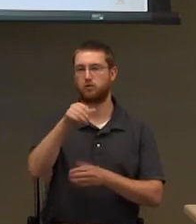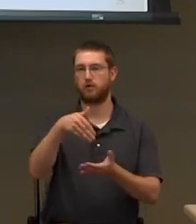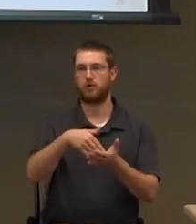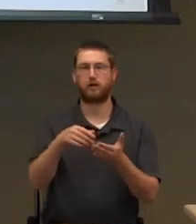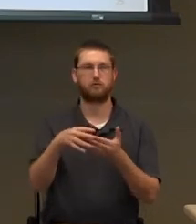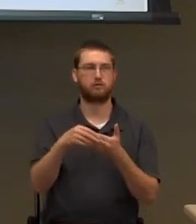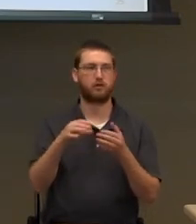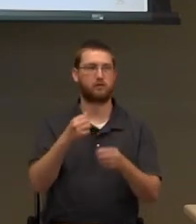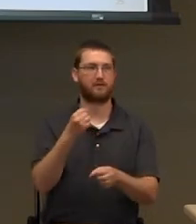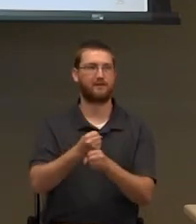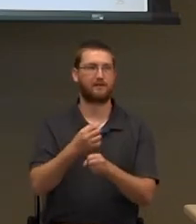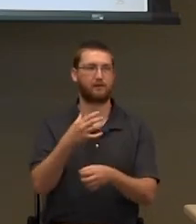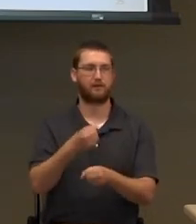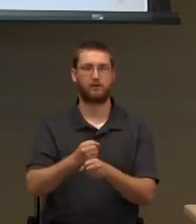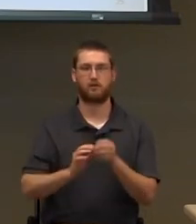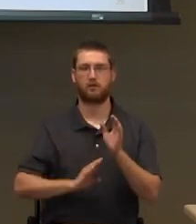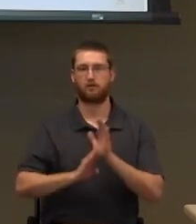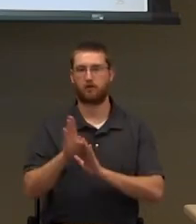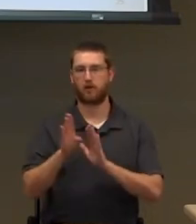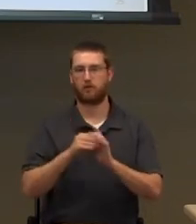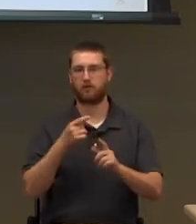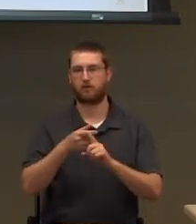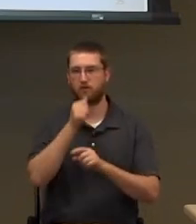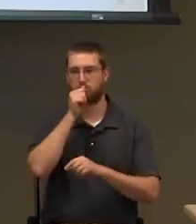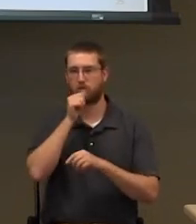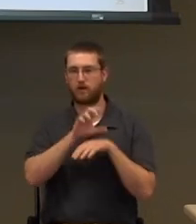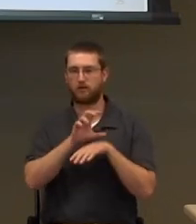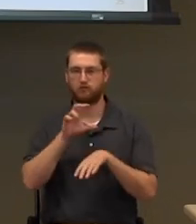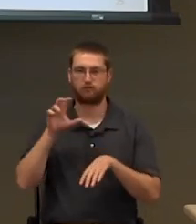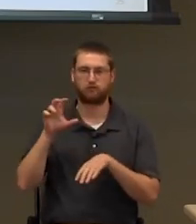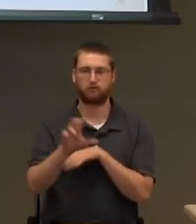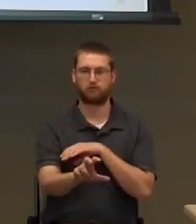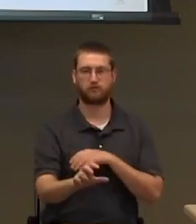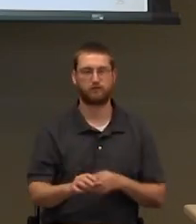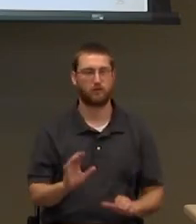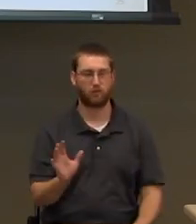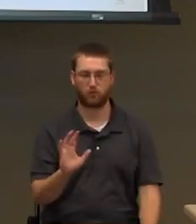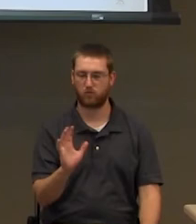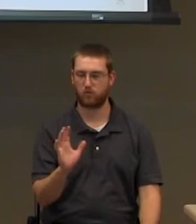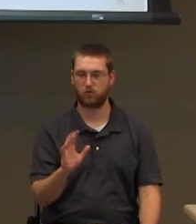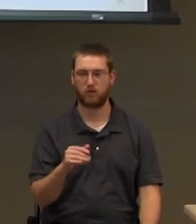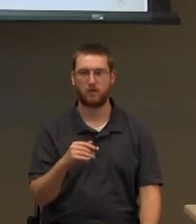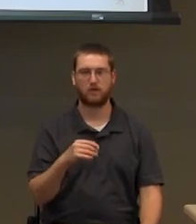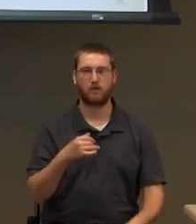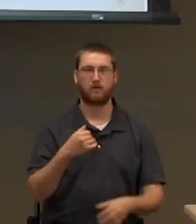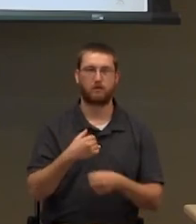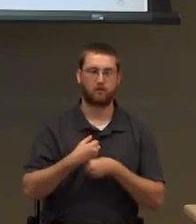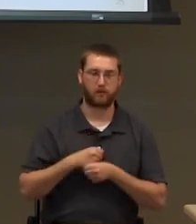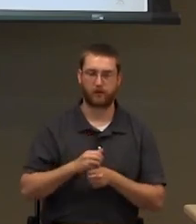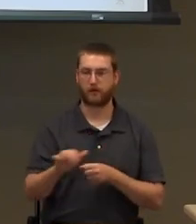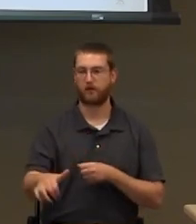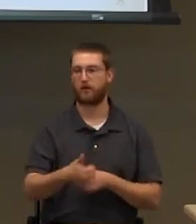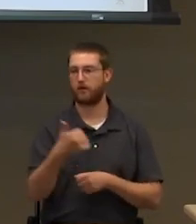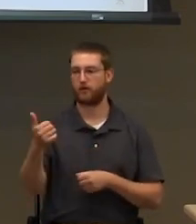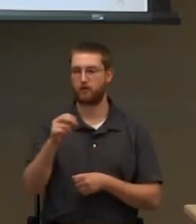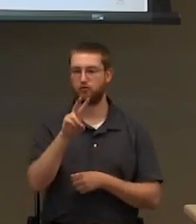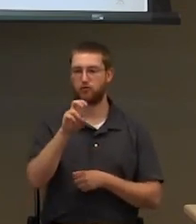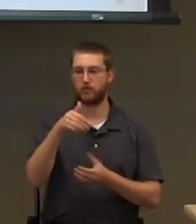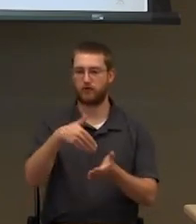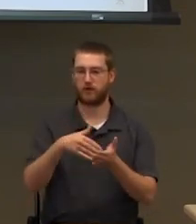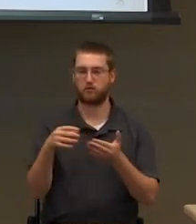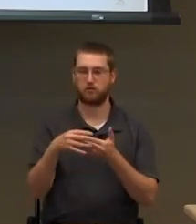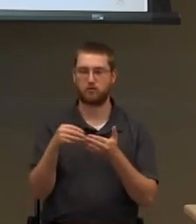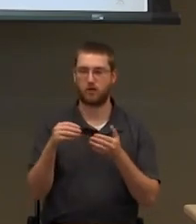investment in economic development from the private sector. That doesn't make any sense. To have to come up with an additional 200 grand just to do what you're doing